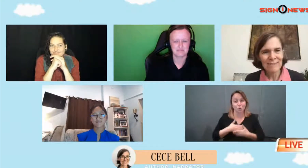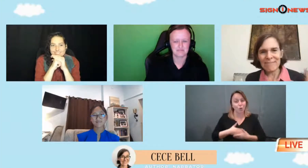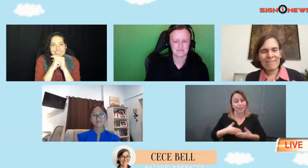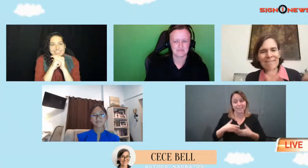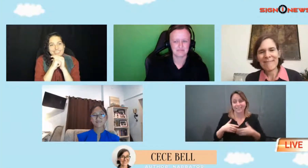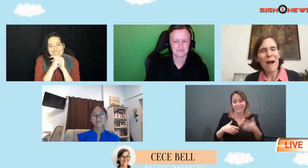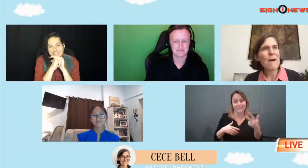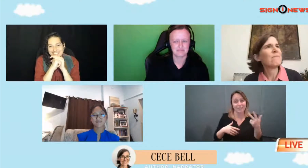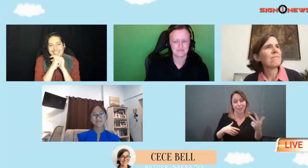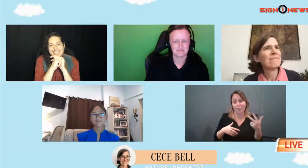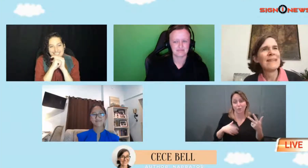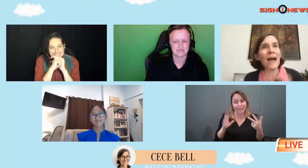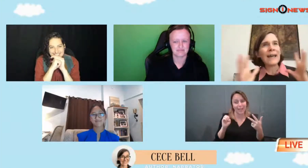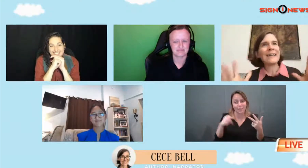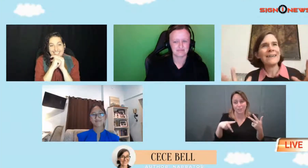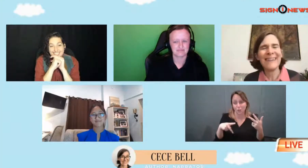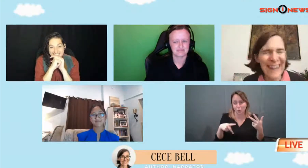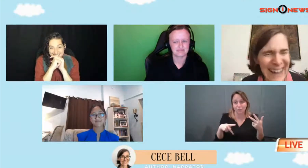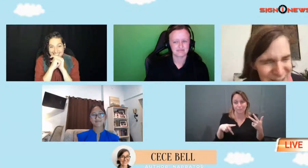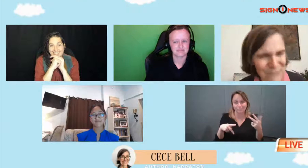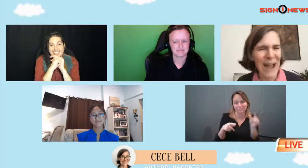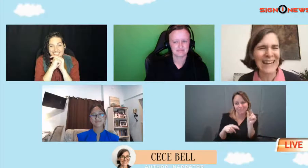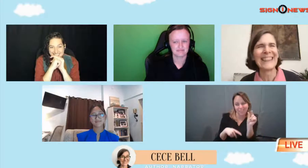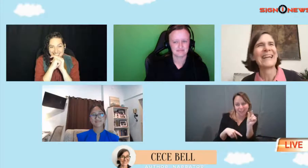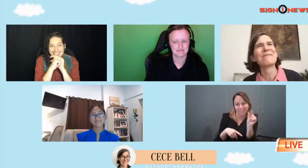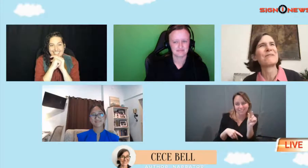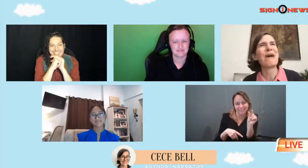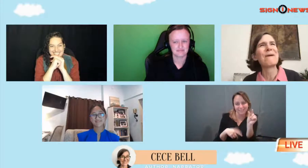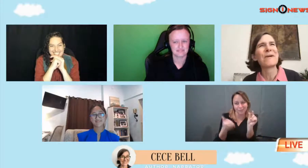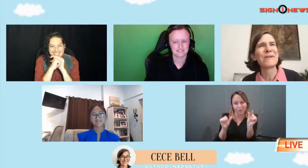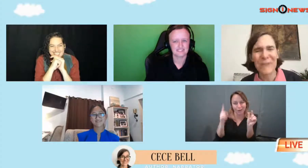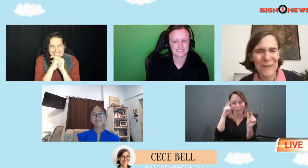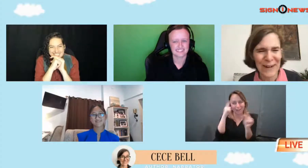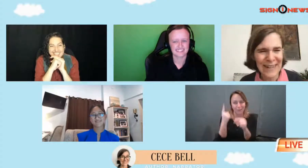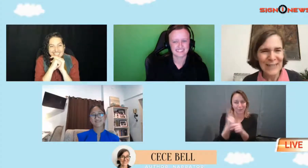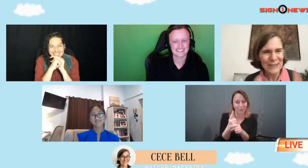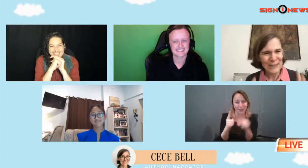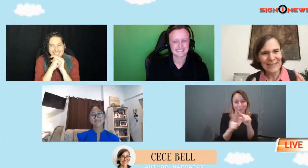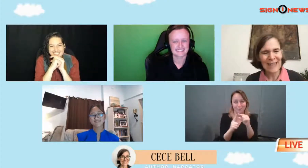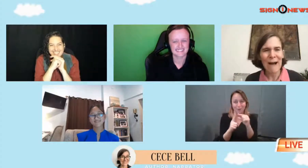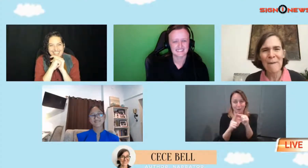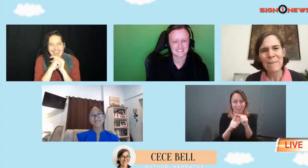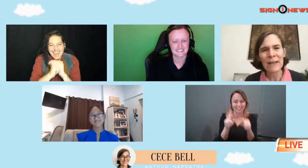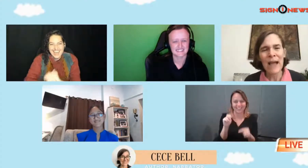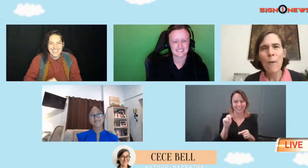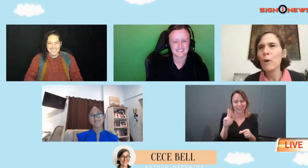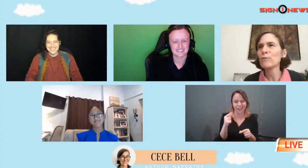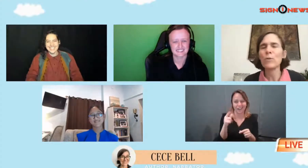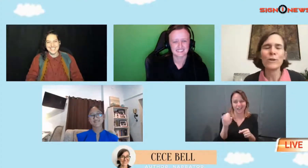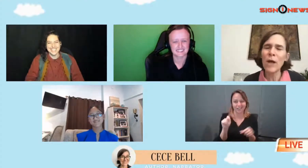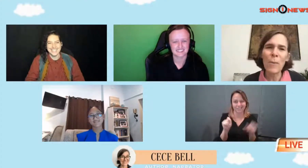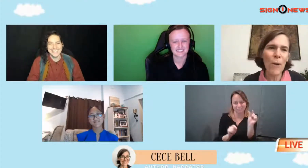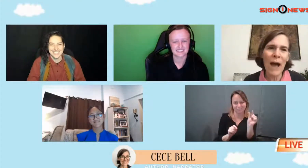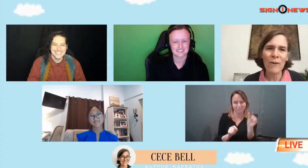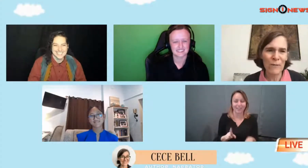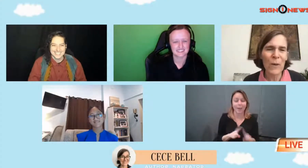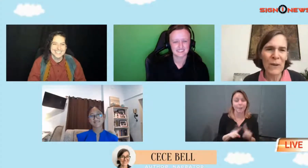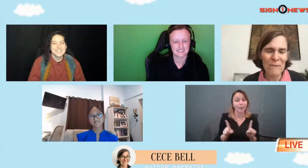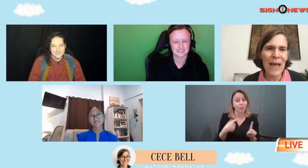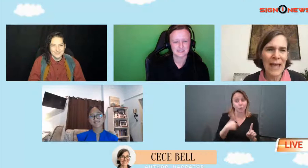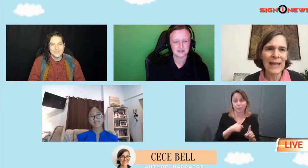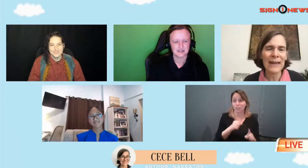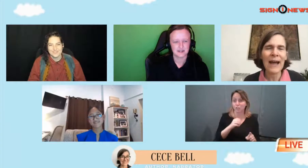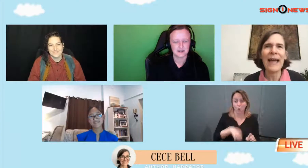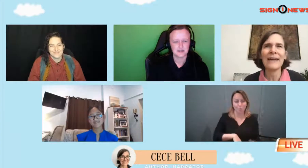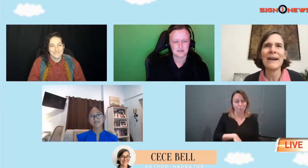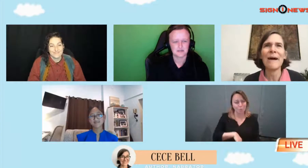3-episode nugget. I'm trying to think of the right word for it. Just we're so proud of what